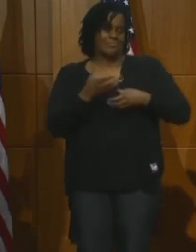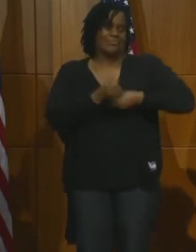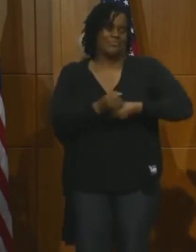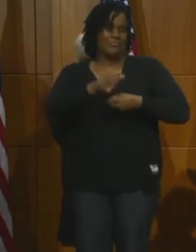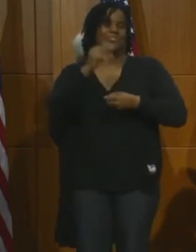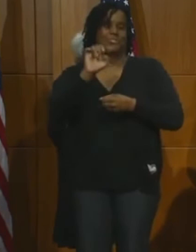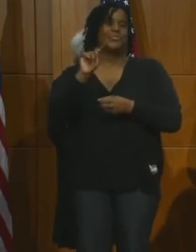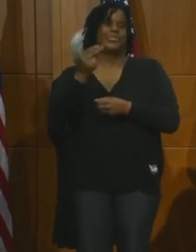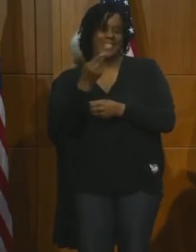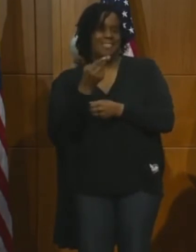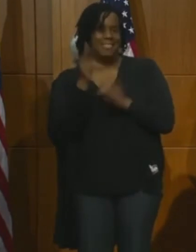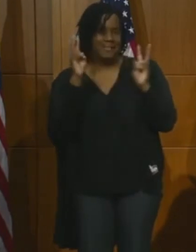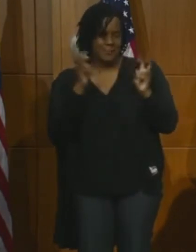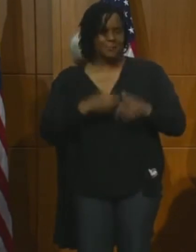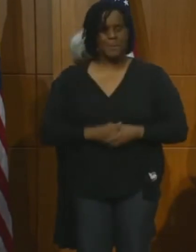And